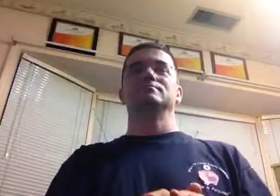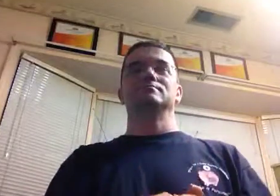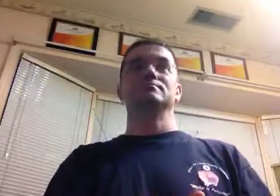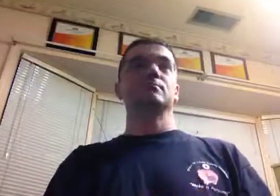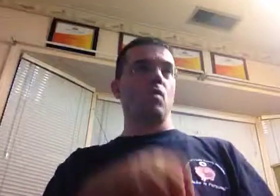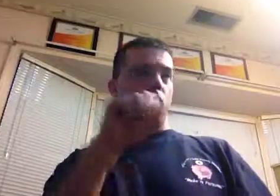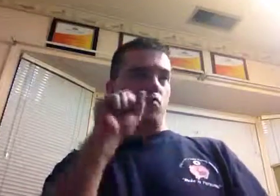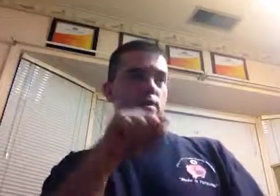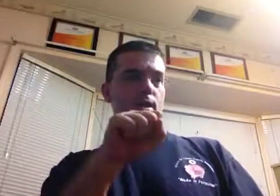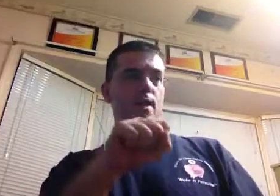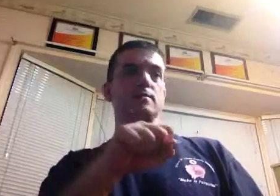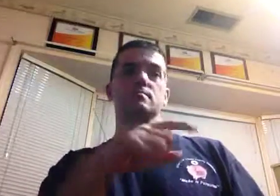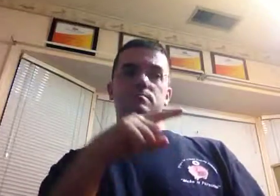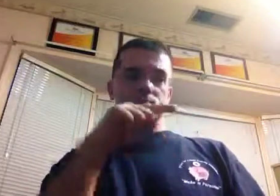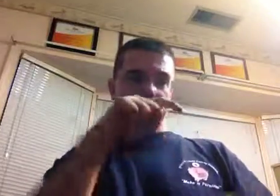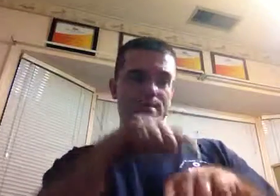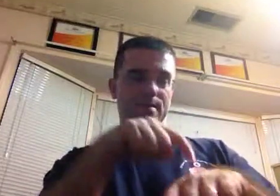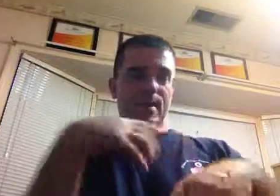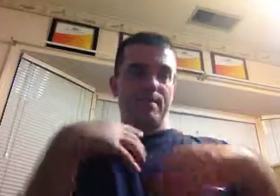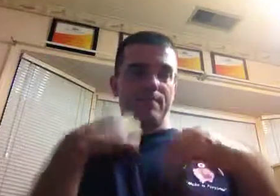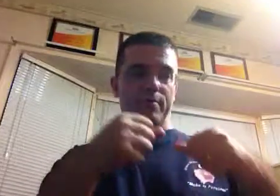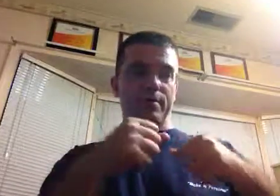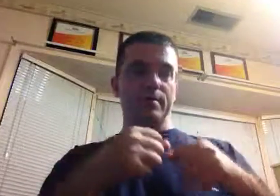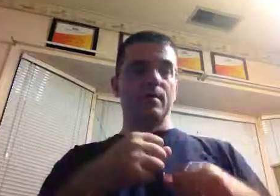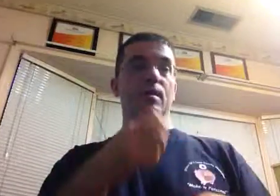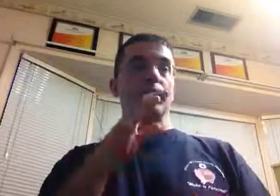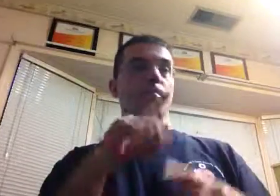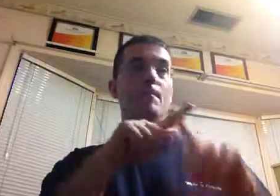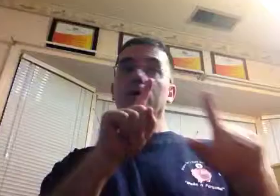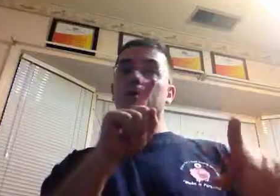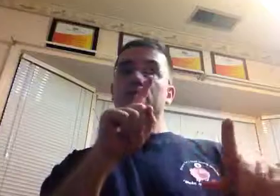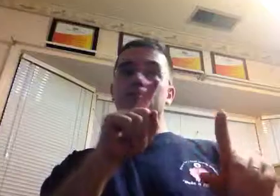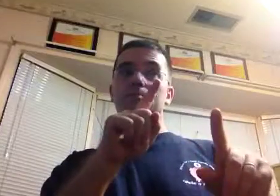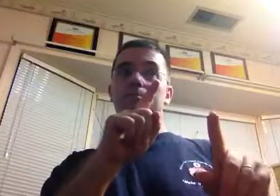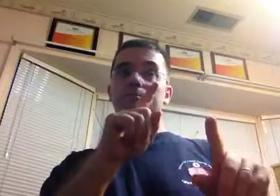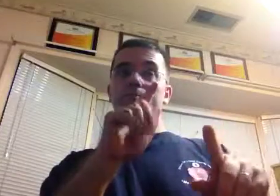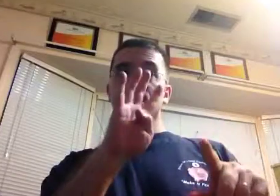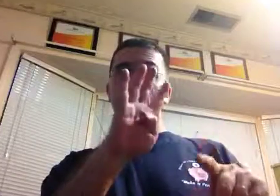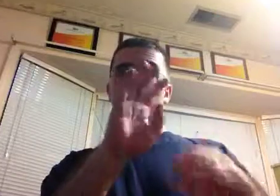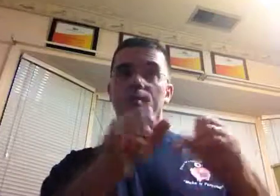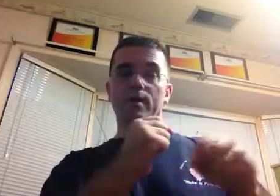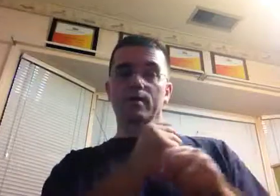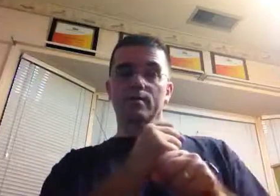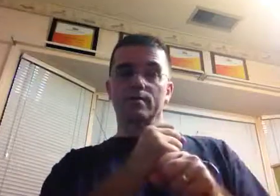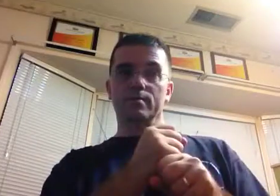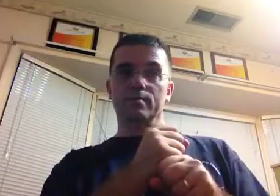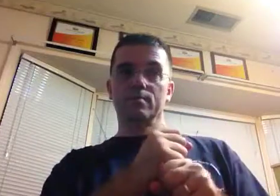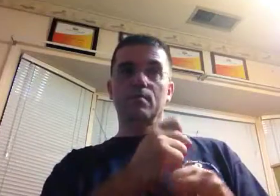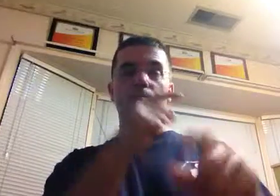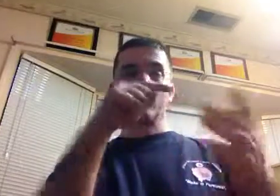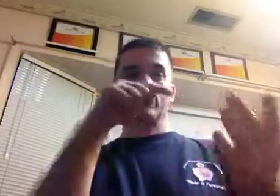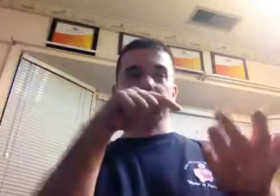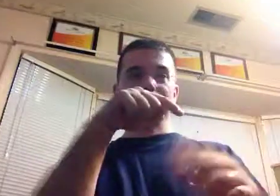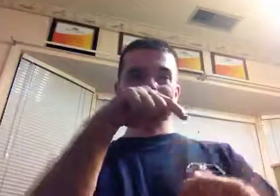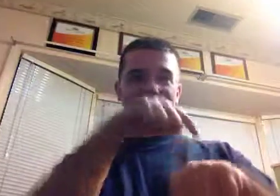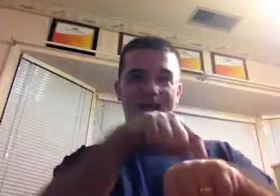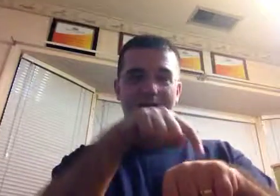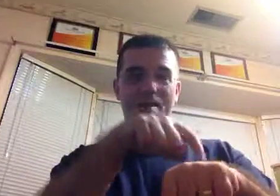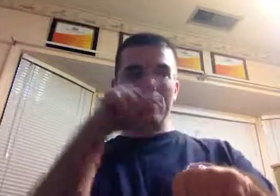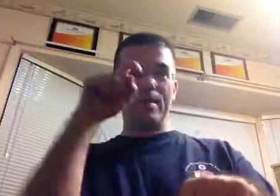time for healing. It has been 4 years, and I don't know when the time is, but there's some time you need to kind